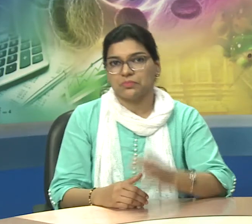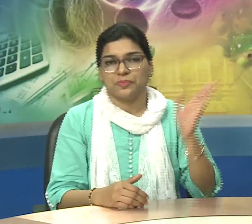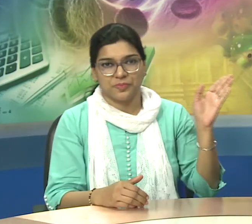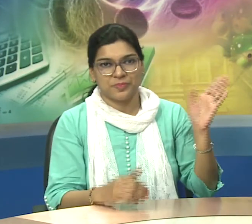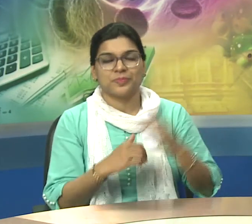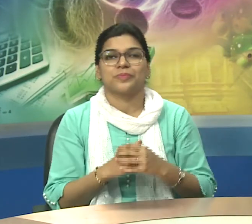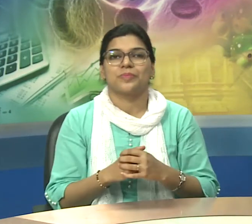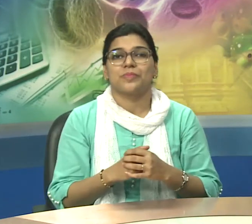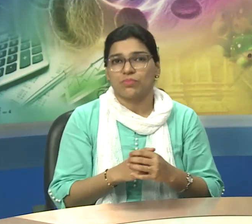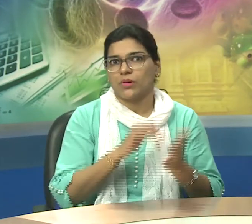He had